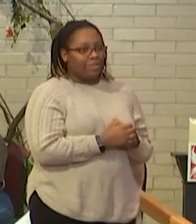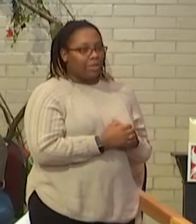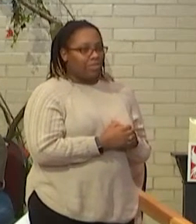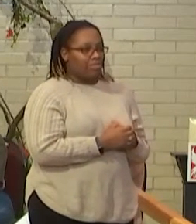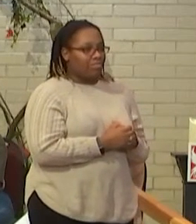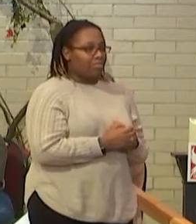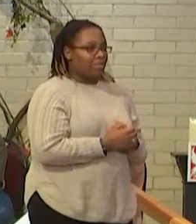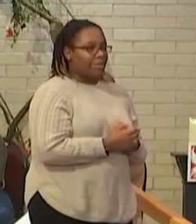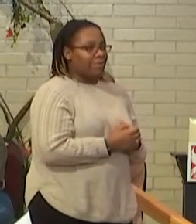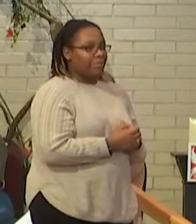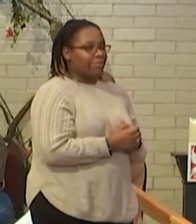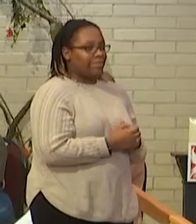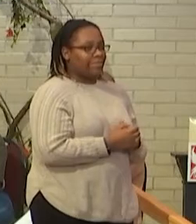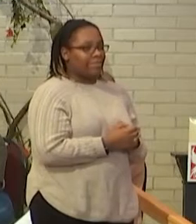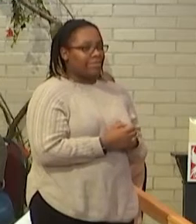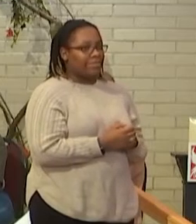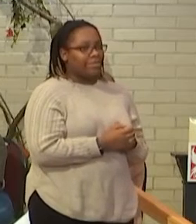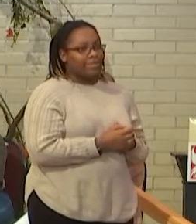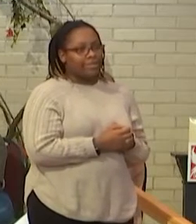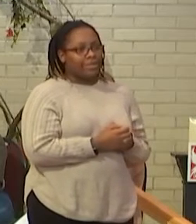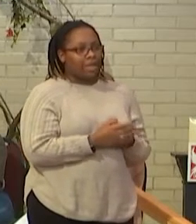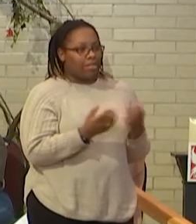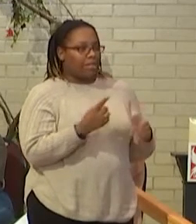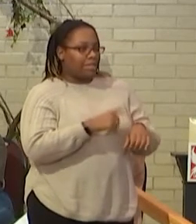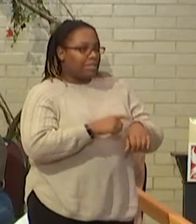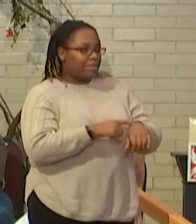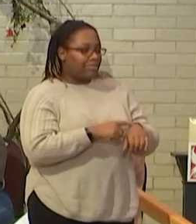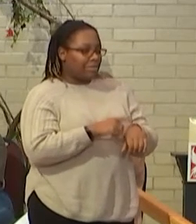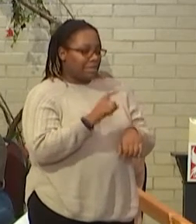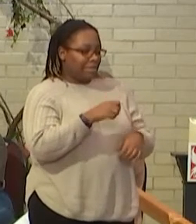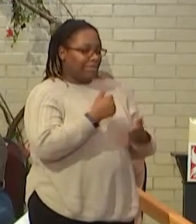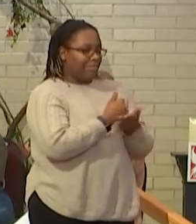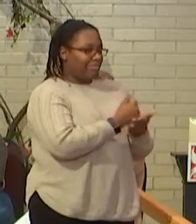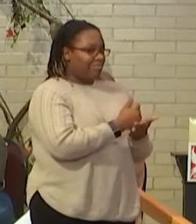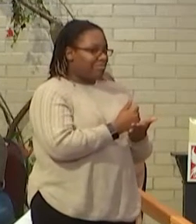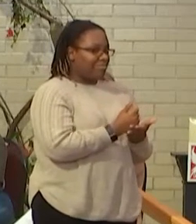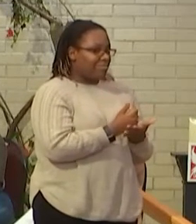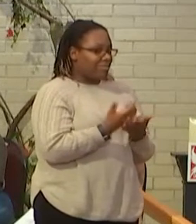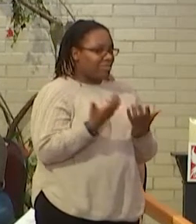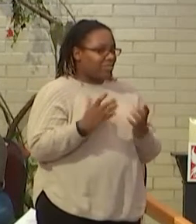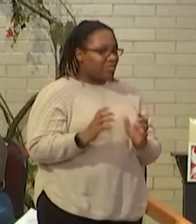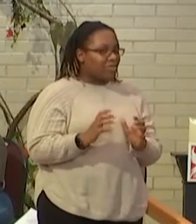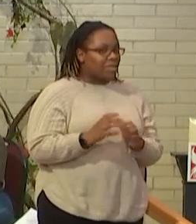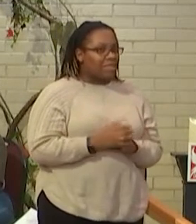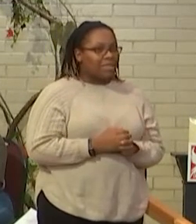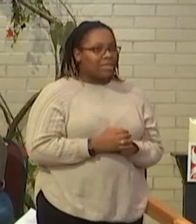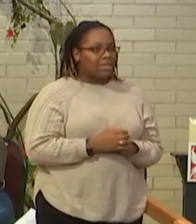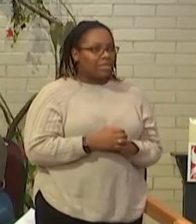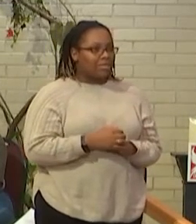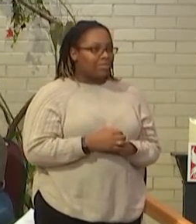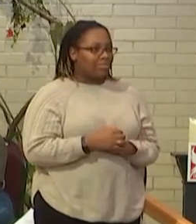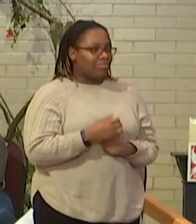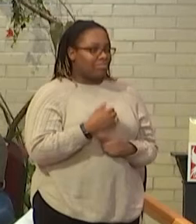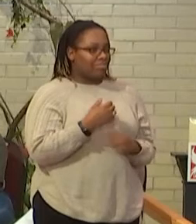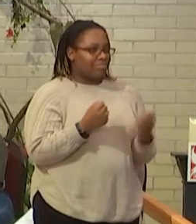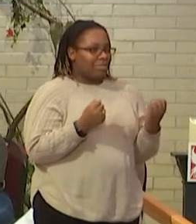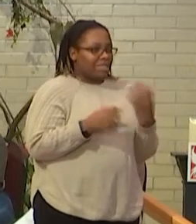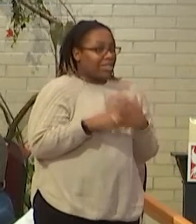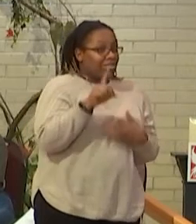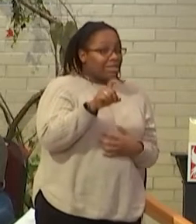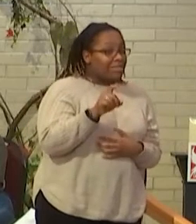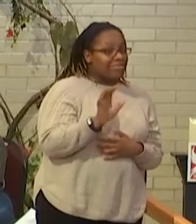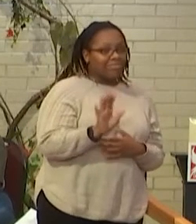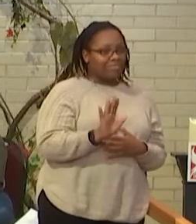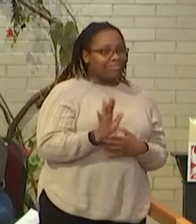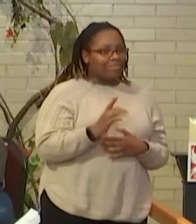with that? And a lot of times I come up, I'm like, I did not need that help. Like, I'm not a person that's scared to ask for help if I need help picking a heavy